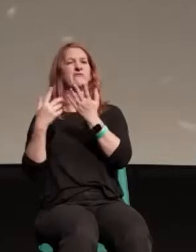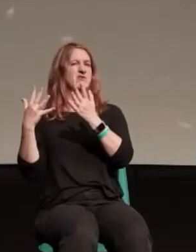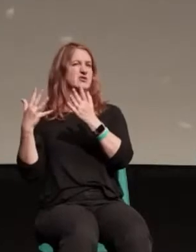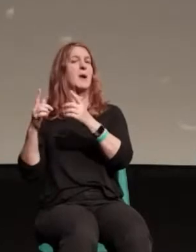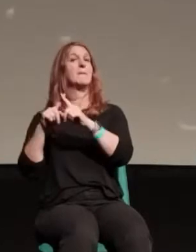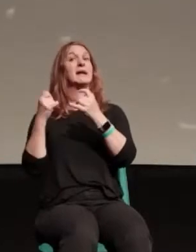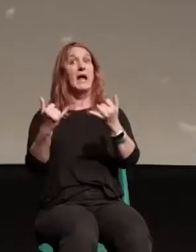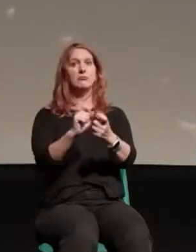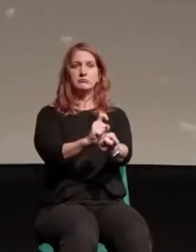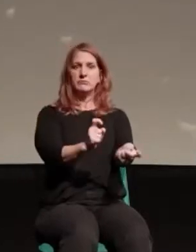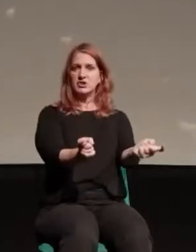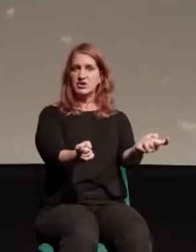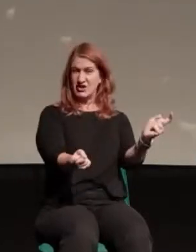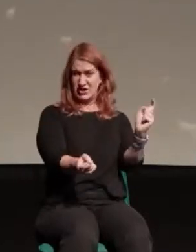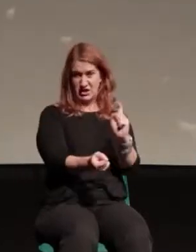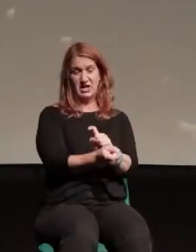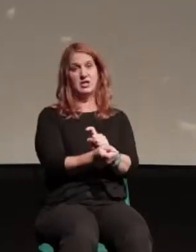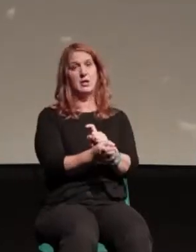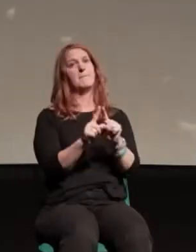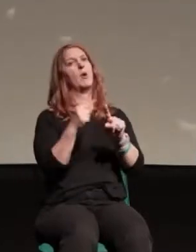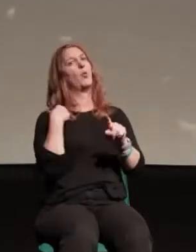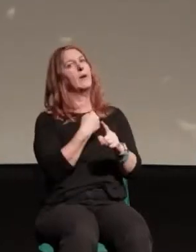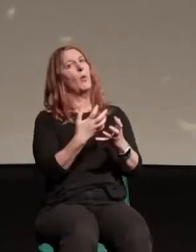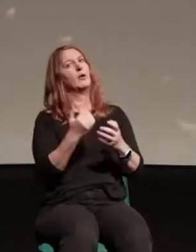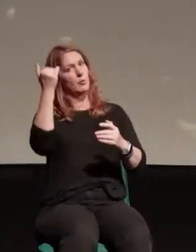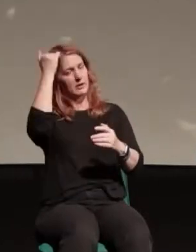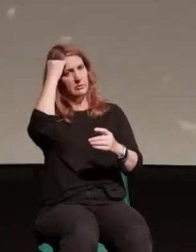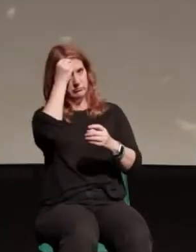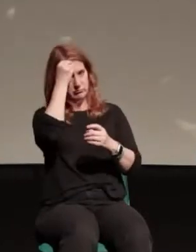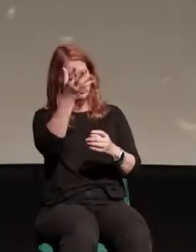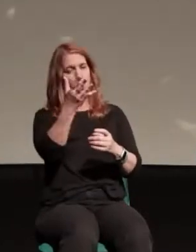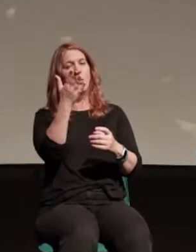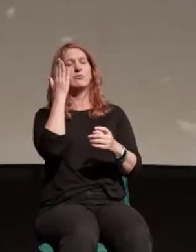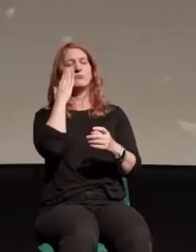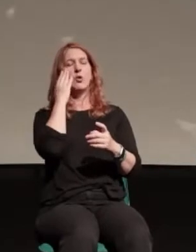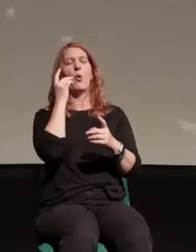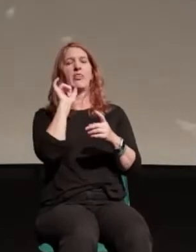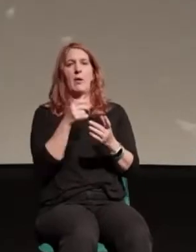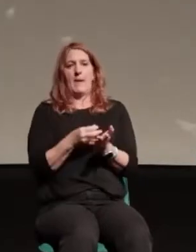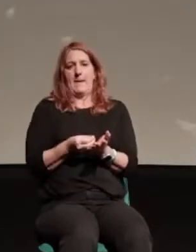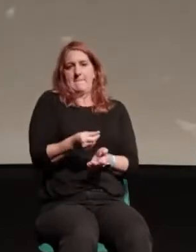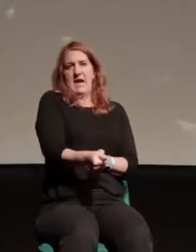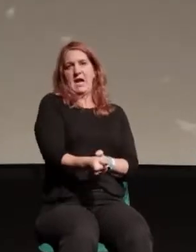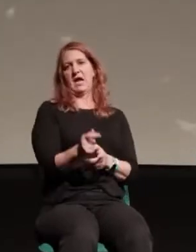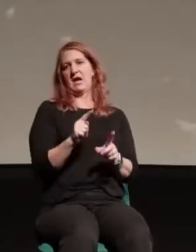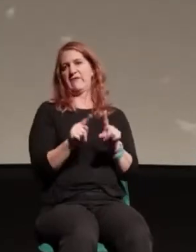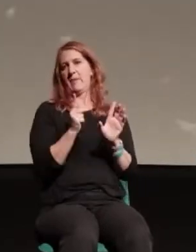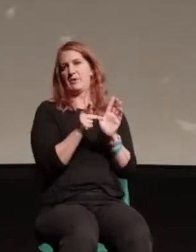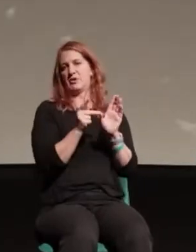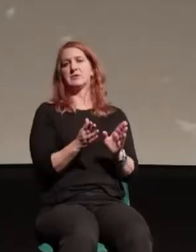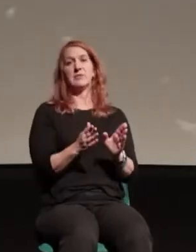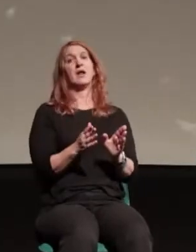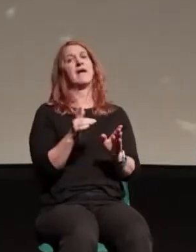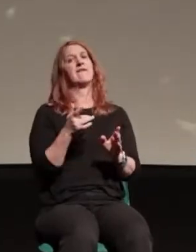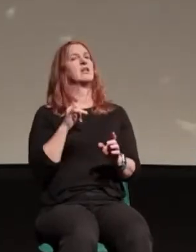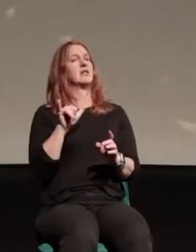be changing to clearly acknowledge that compensating participants in some circumstances is